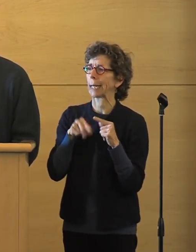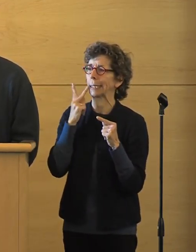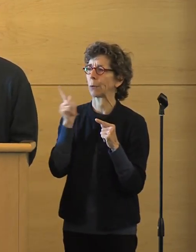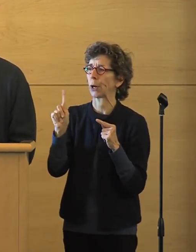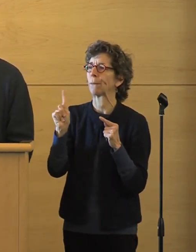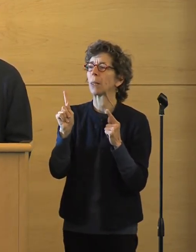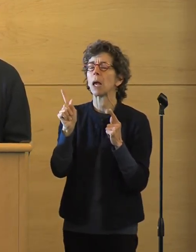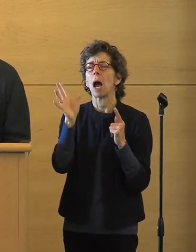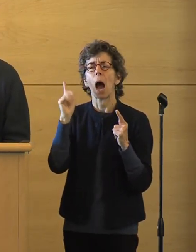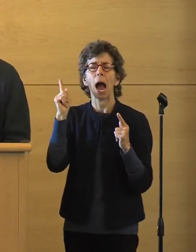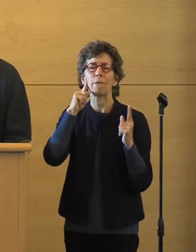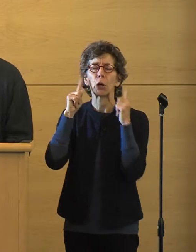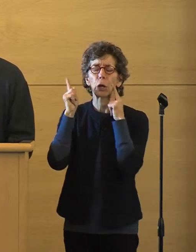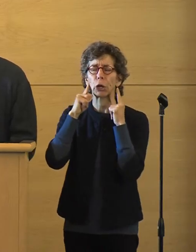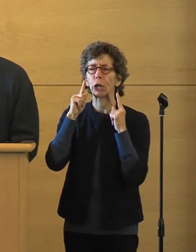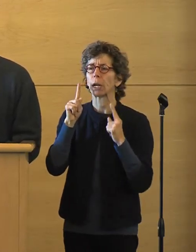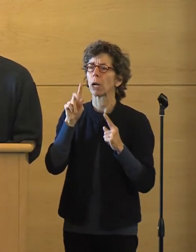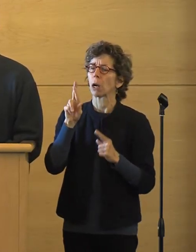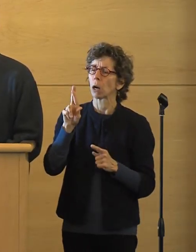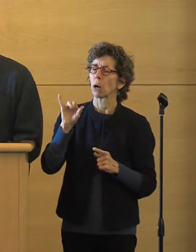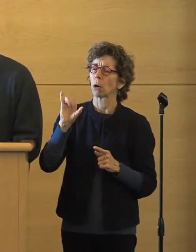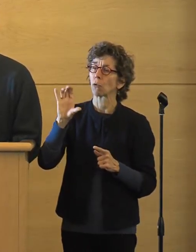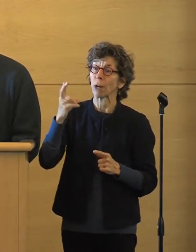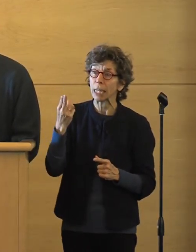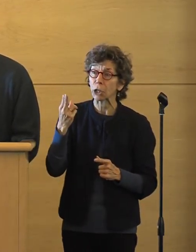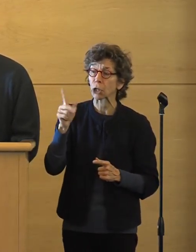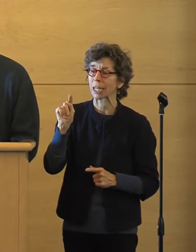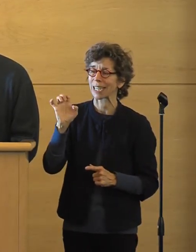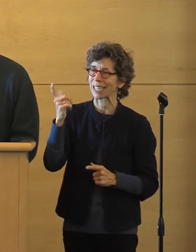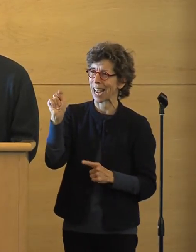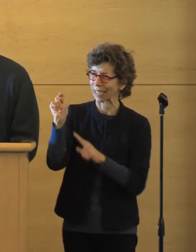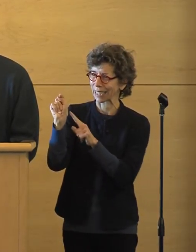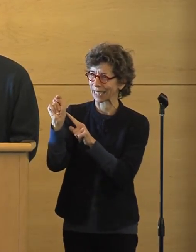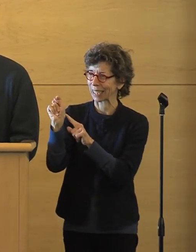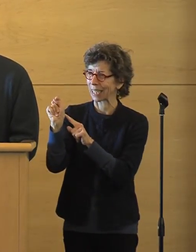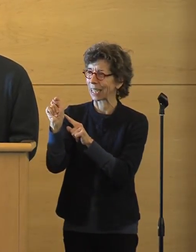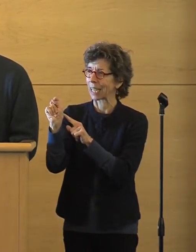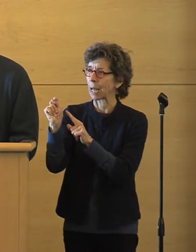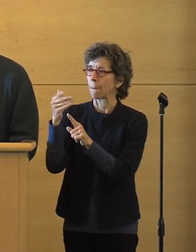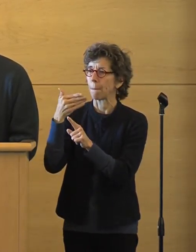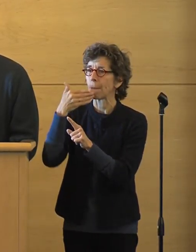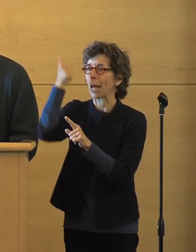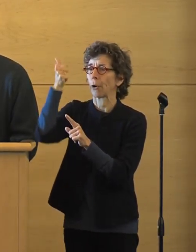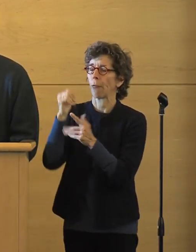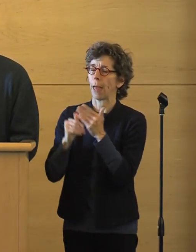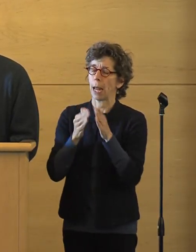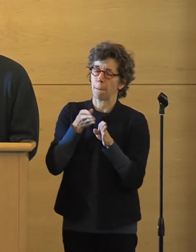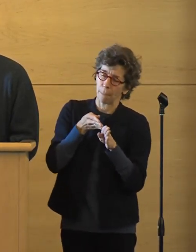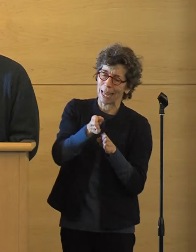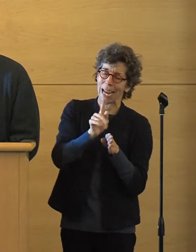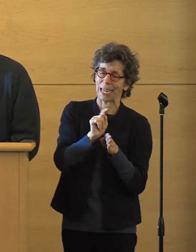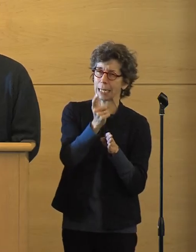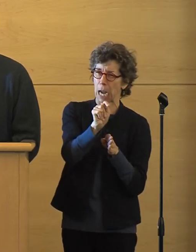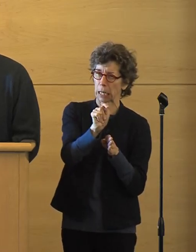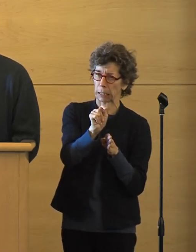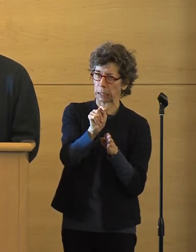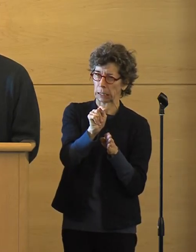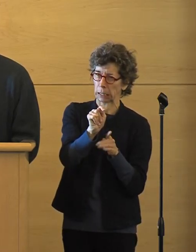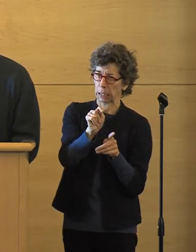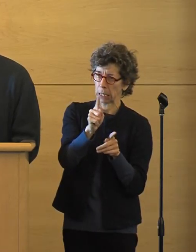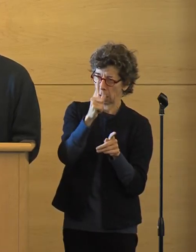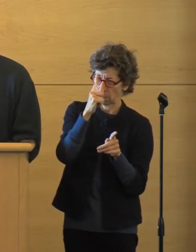that get accepted, and those that don't, gets pretty messy and complicated, unfortunately. Yes? Similar question